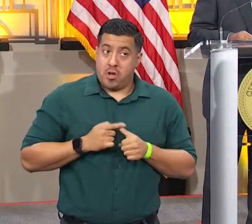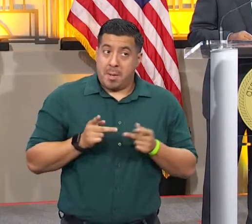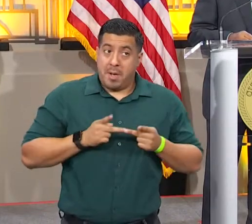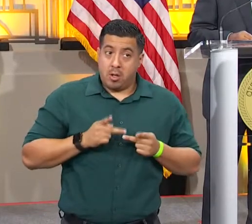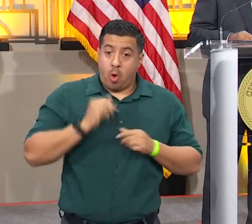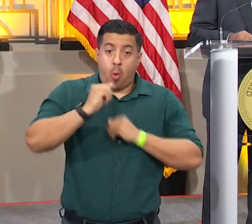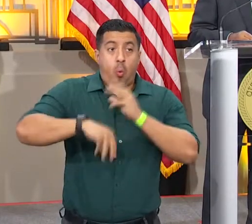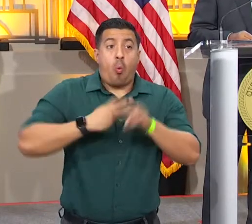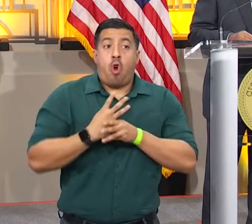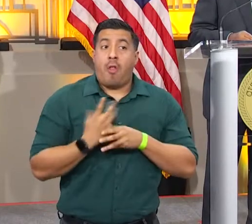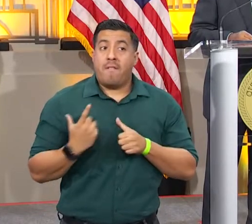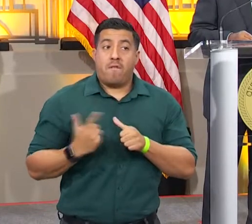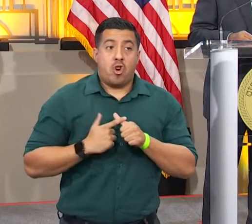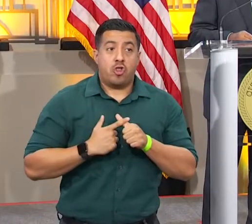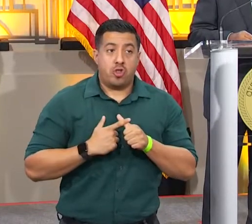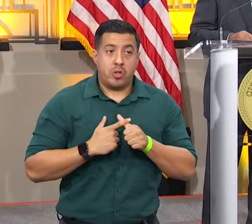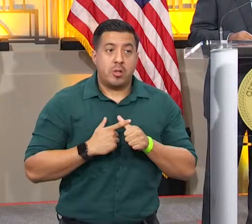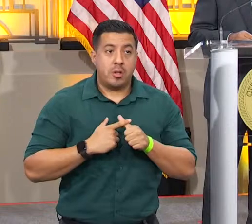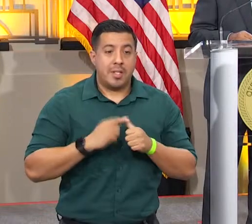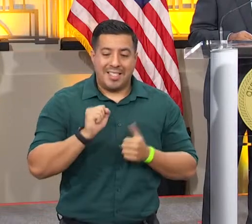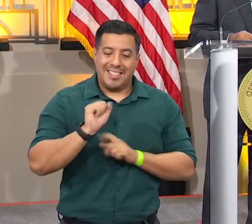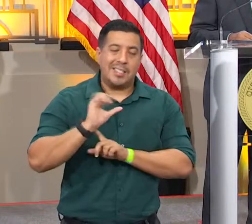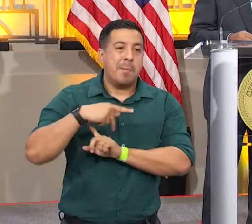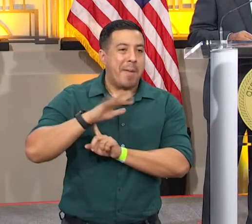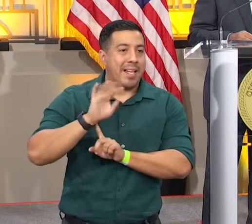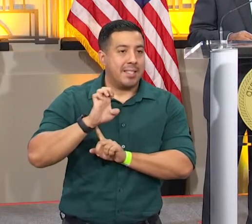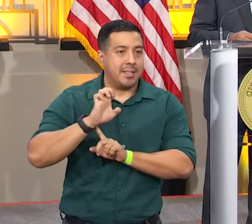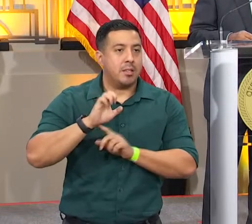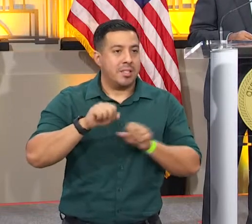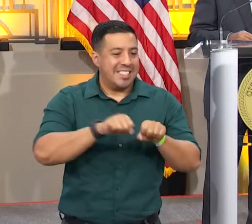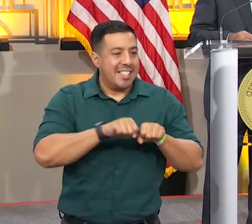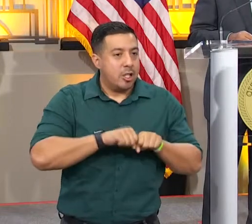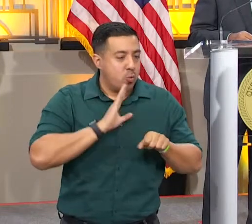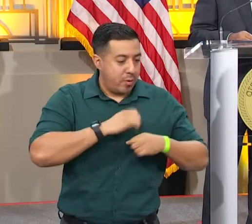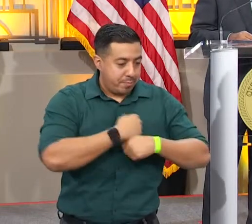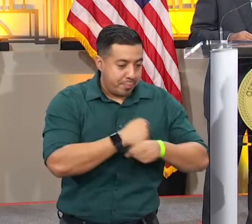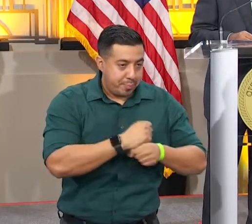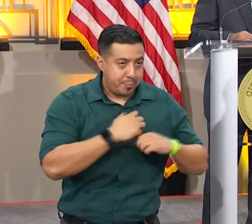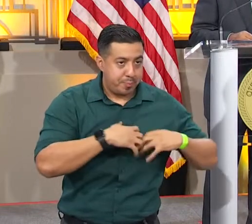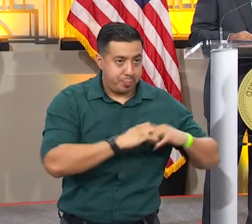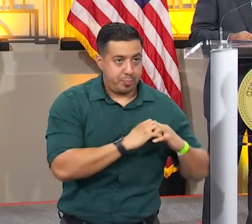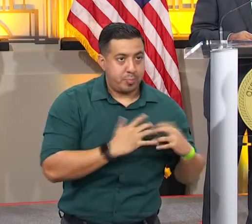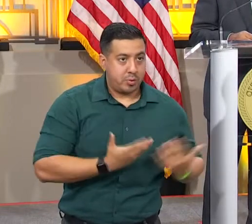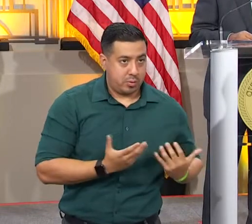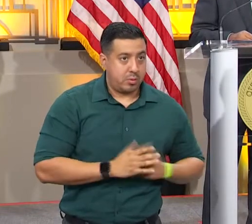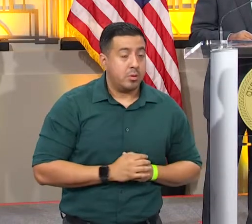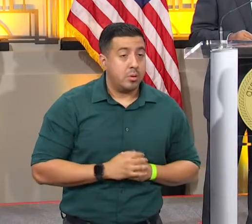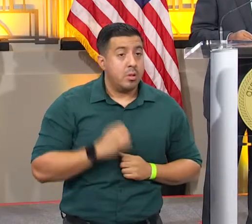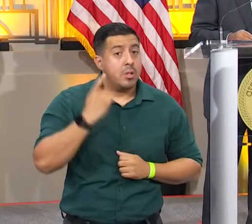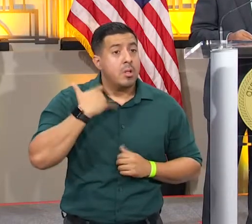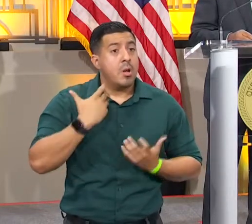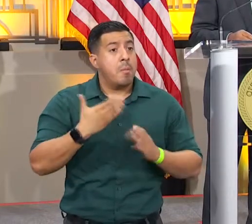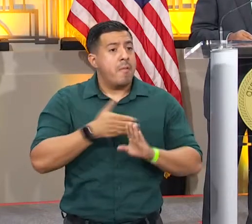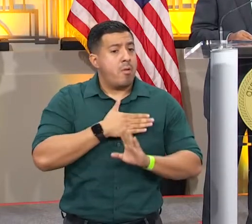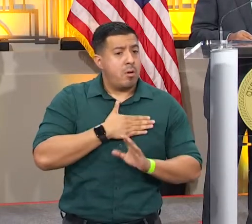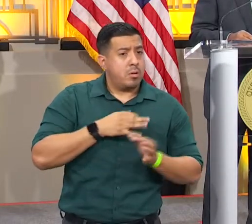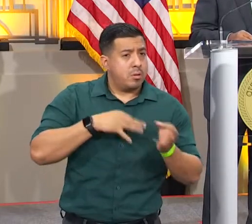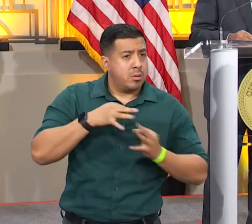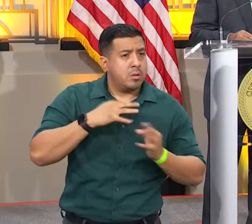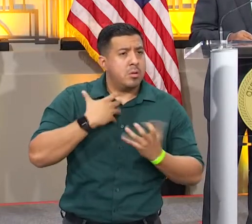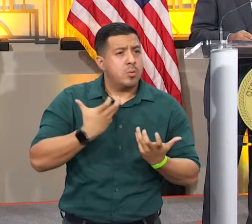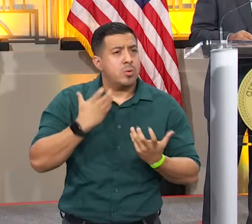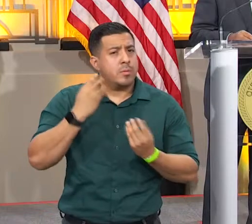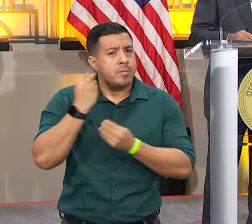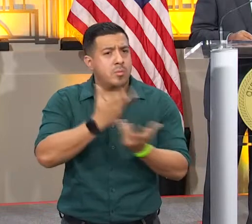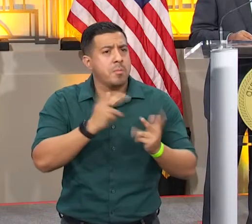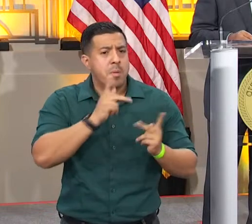the world's first commercial space station will be built. And before I go any further, I want to acknowledge the folks on the stage with